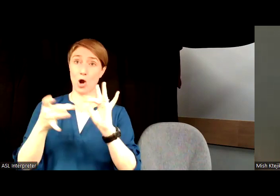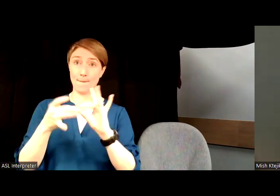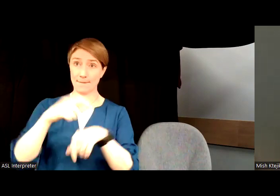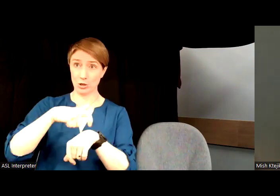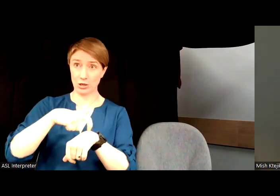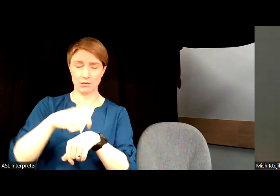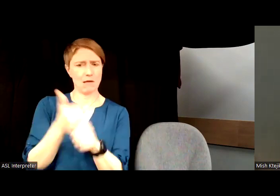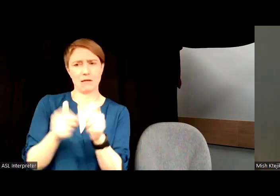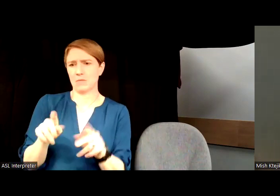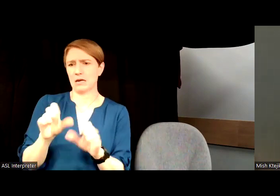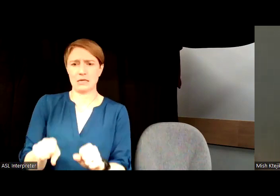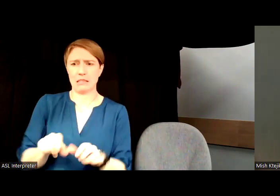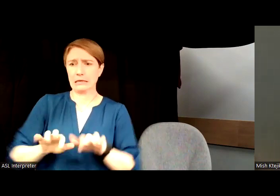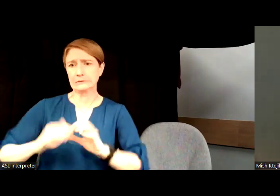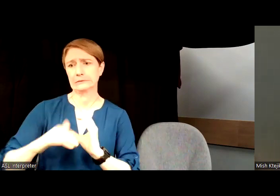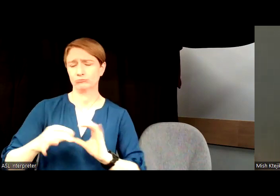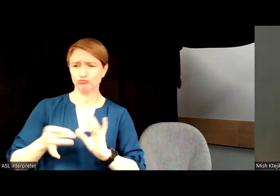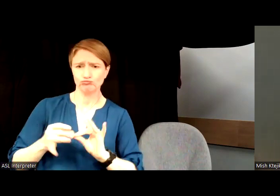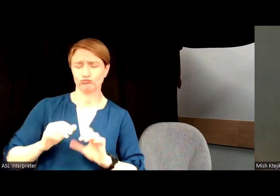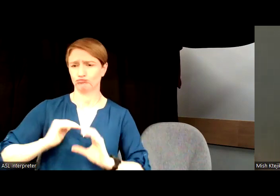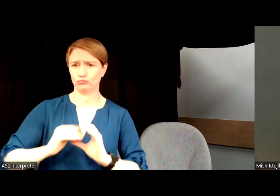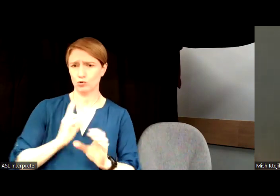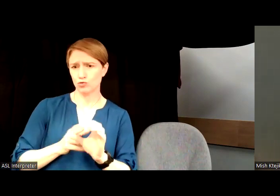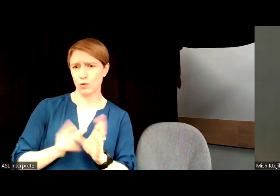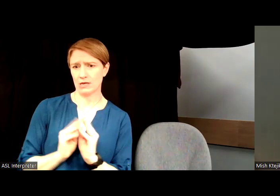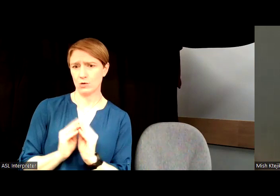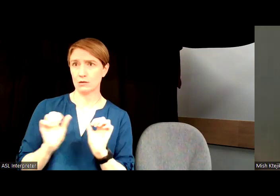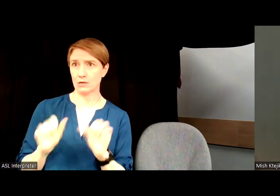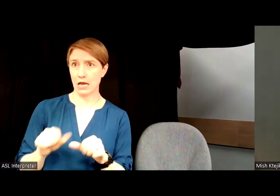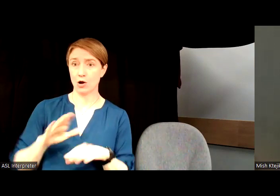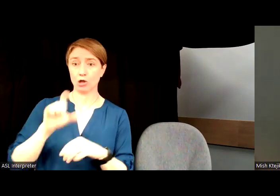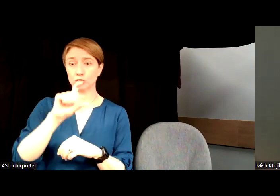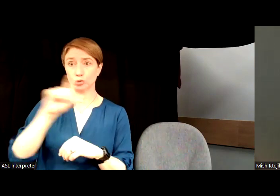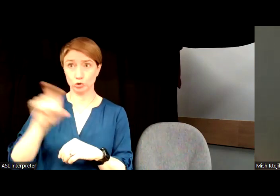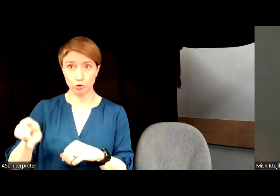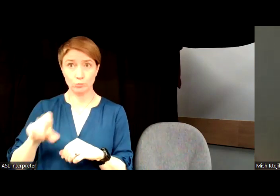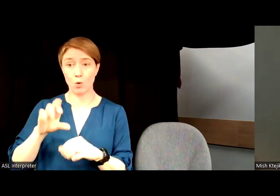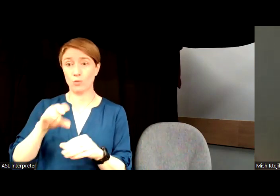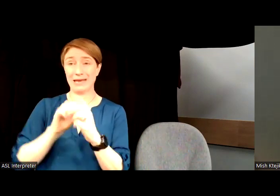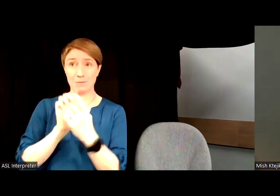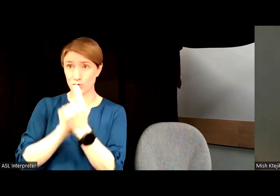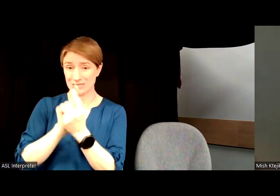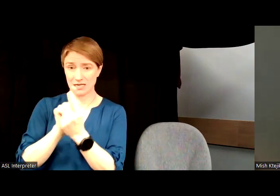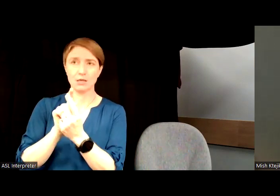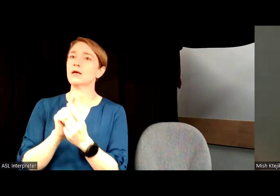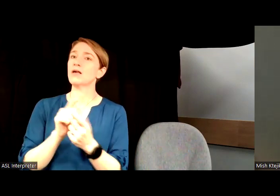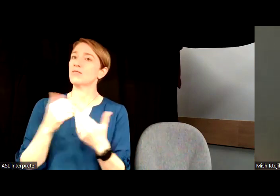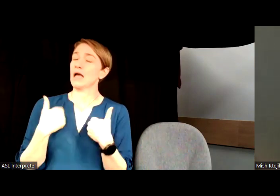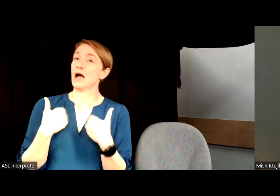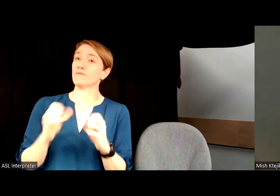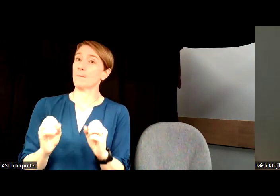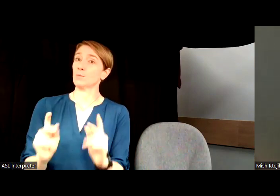can write in. Anybody can join the hearing, either through Zoom or in person, and that's the opportunity